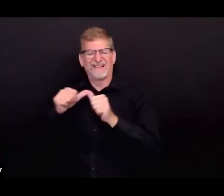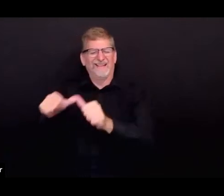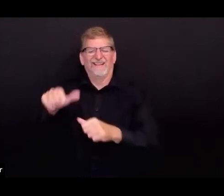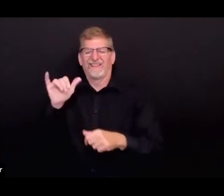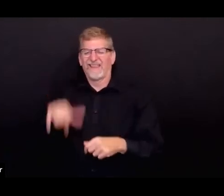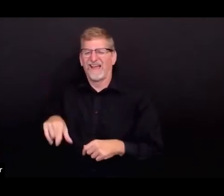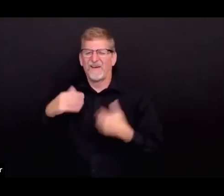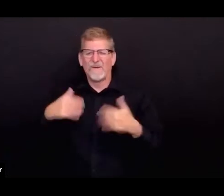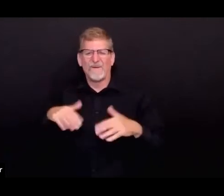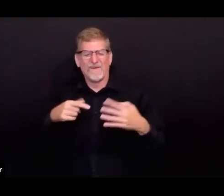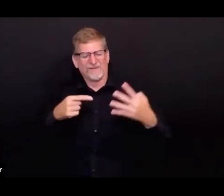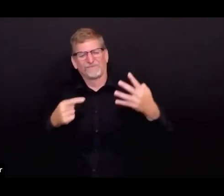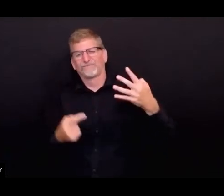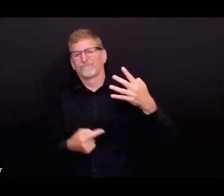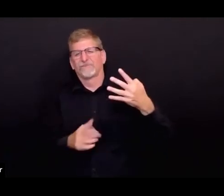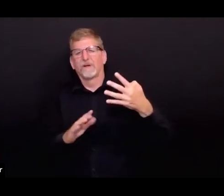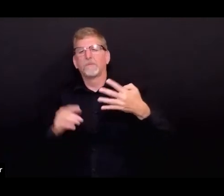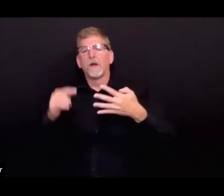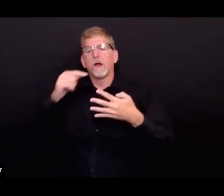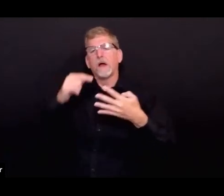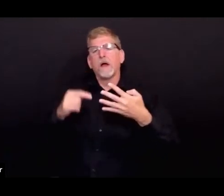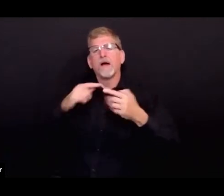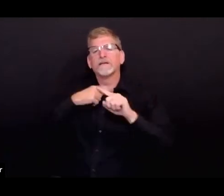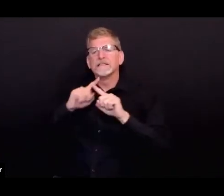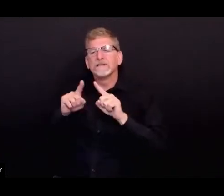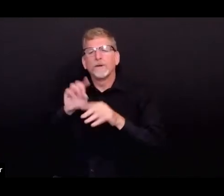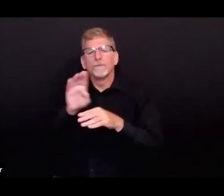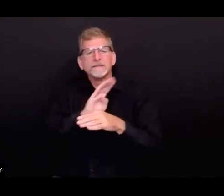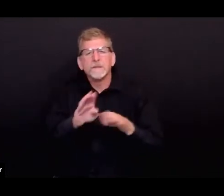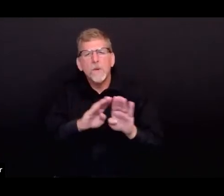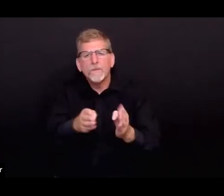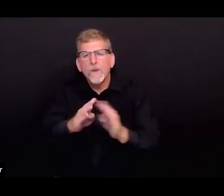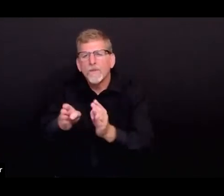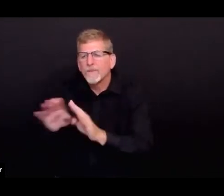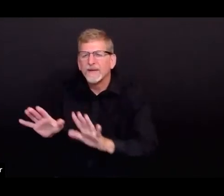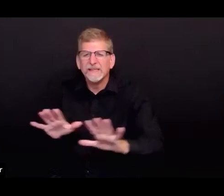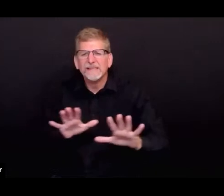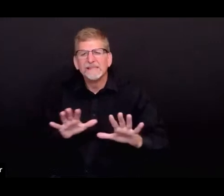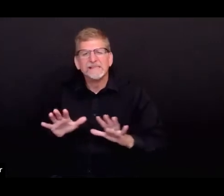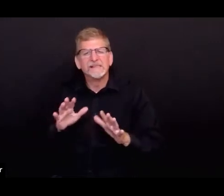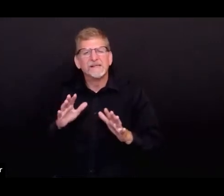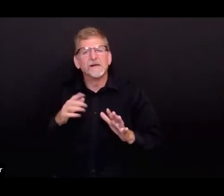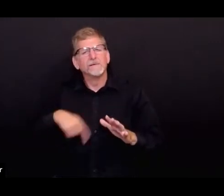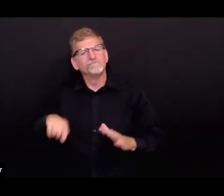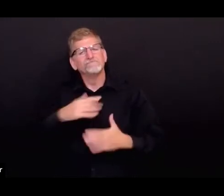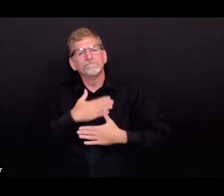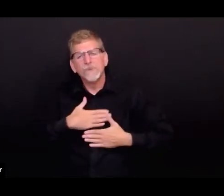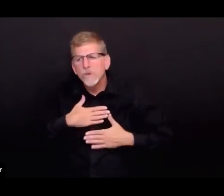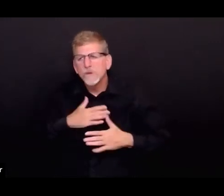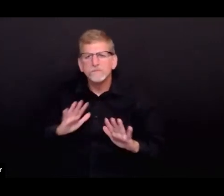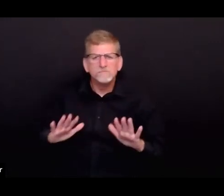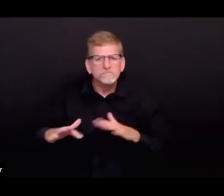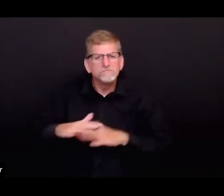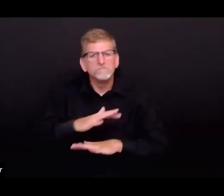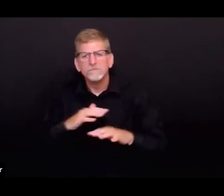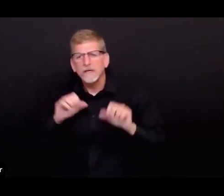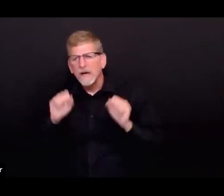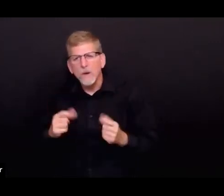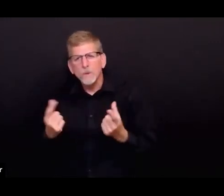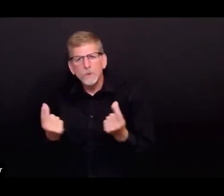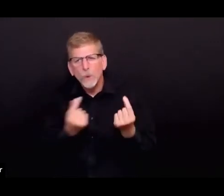of the things that quite honestly make life enjoyable have been able to be returned, although with some limitations